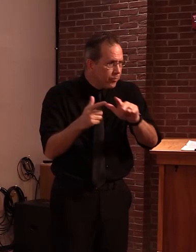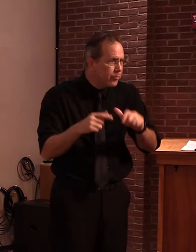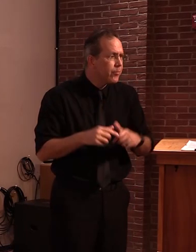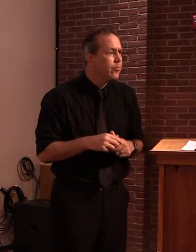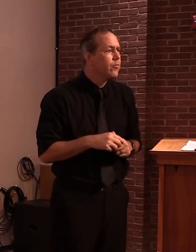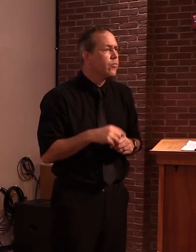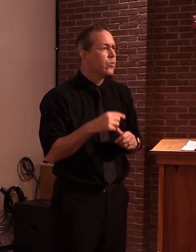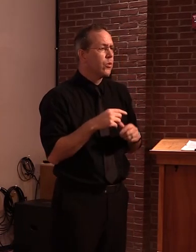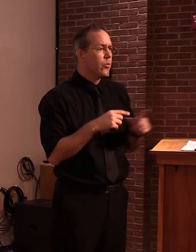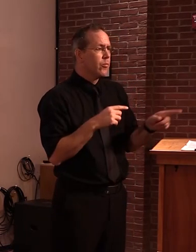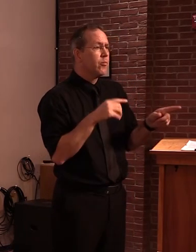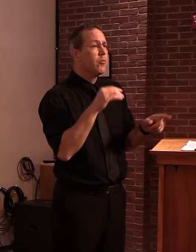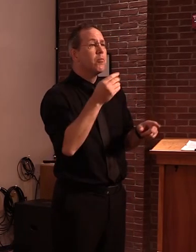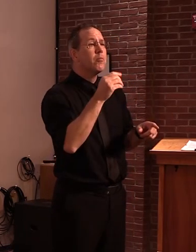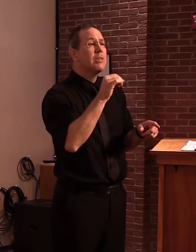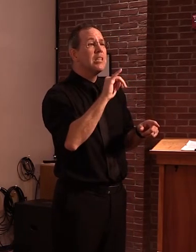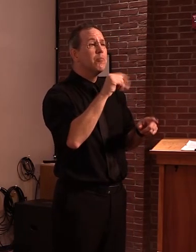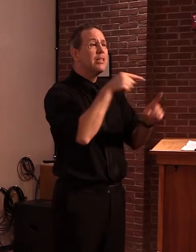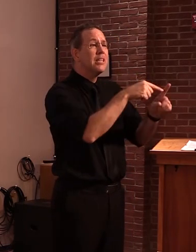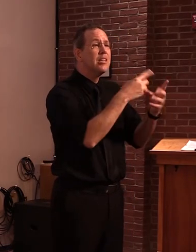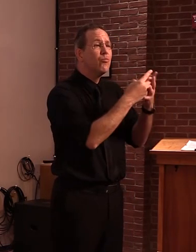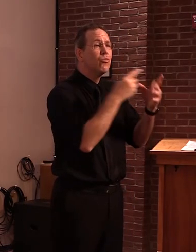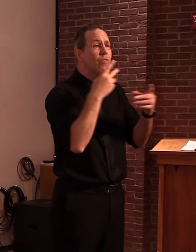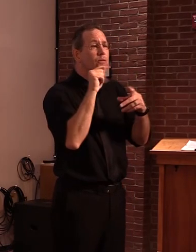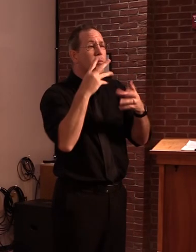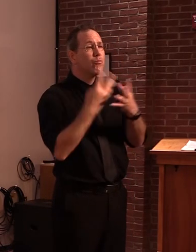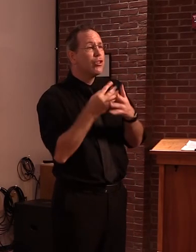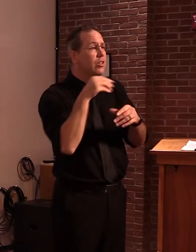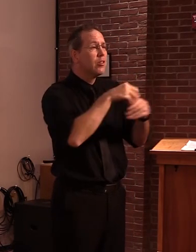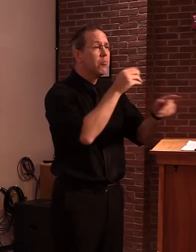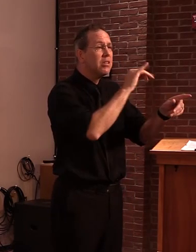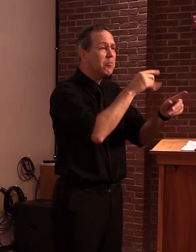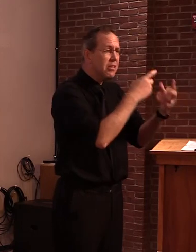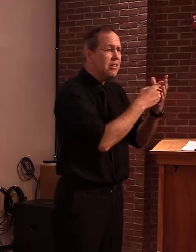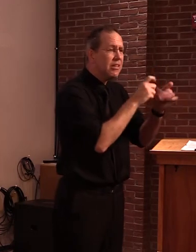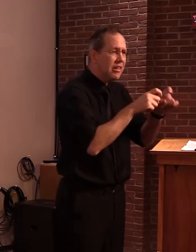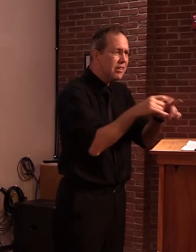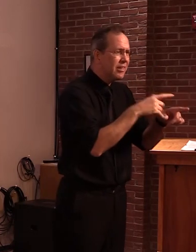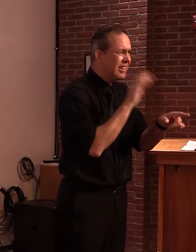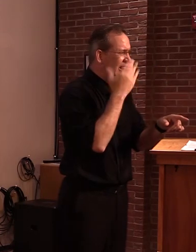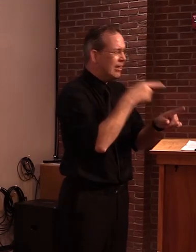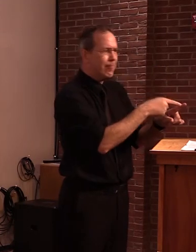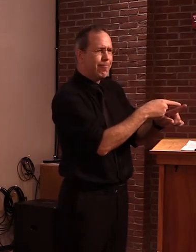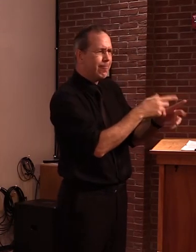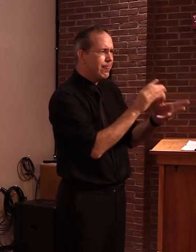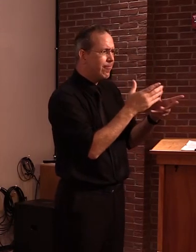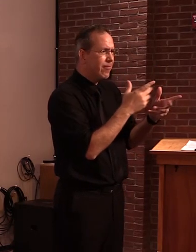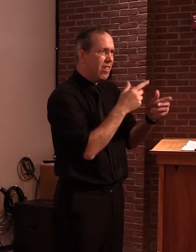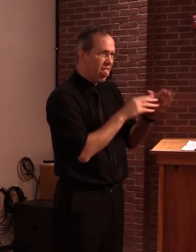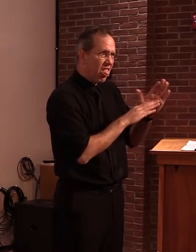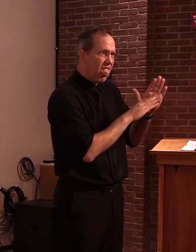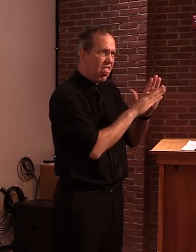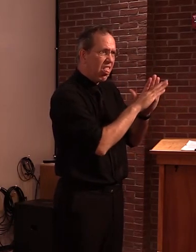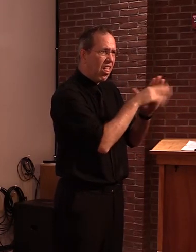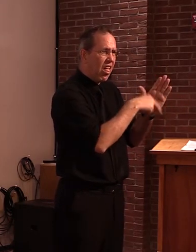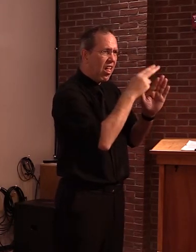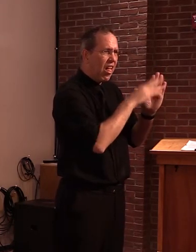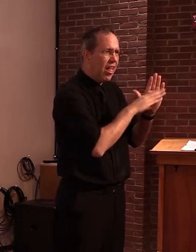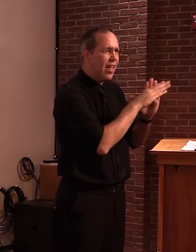in Mississippi, given the fact that their prevalence of the virus has increased greatly.